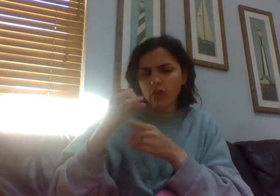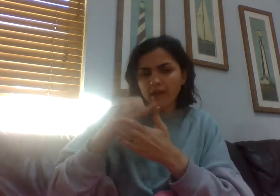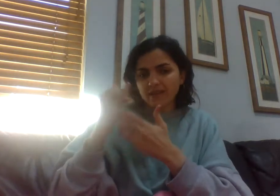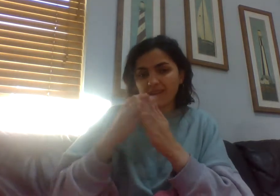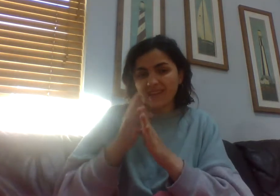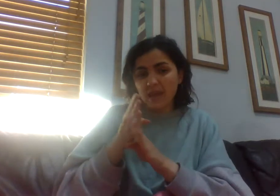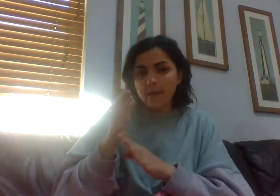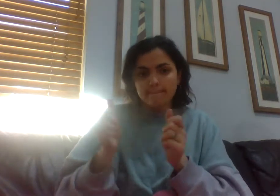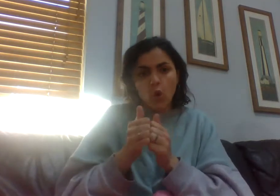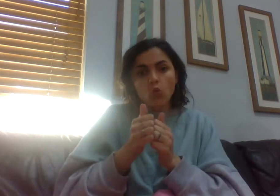historical perspective.